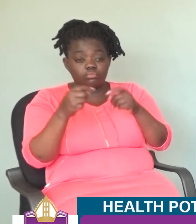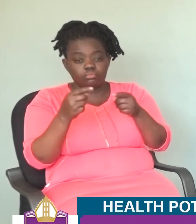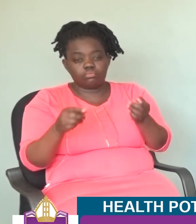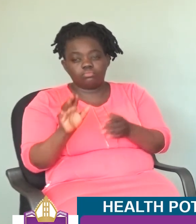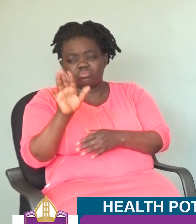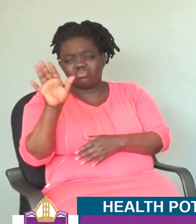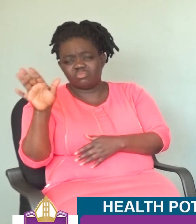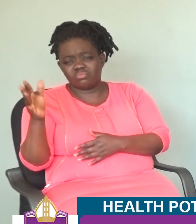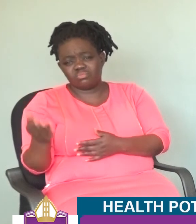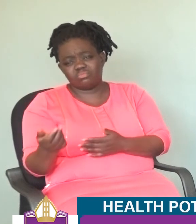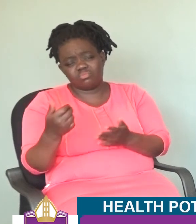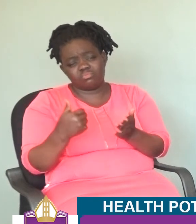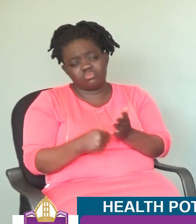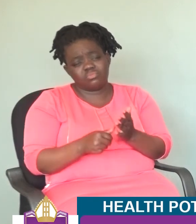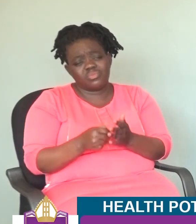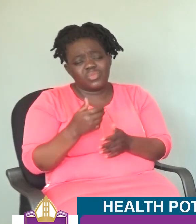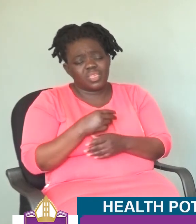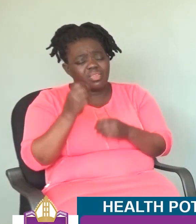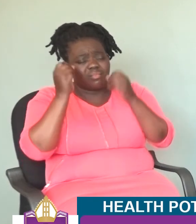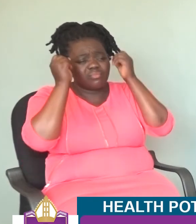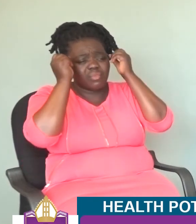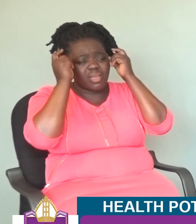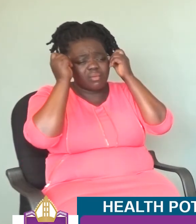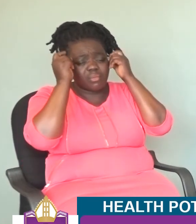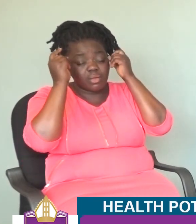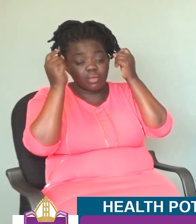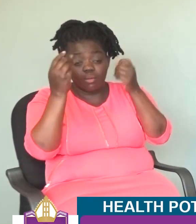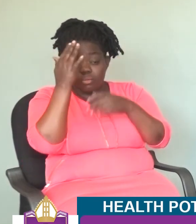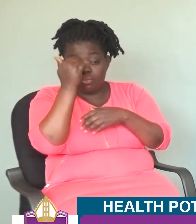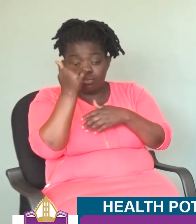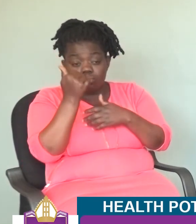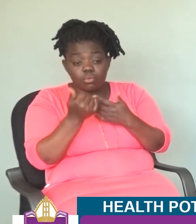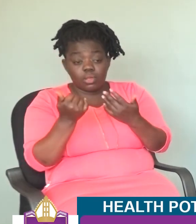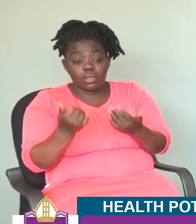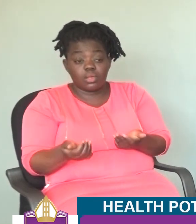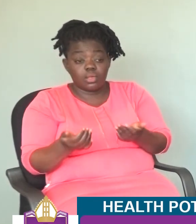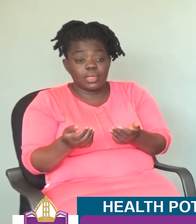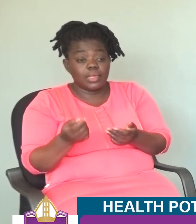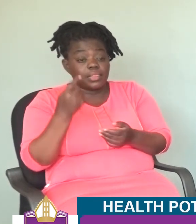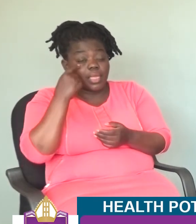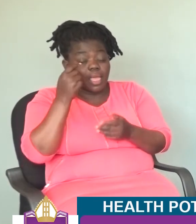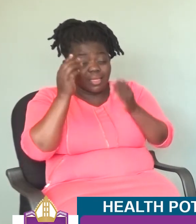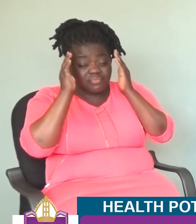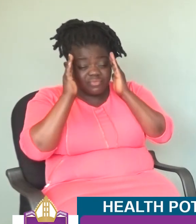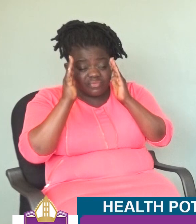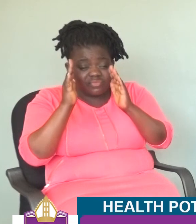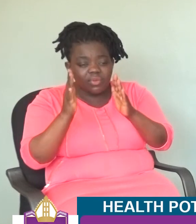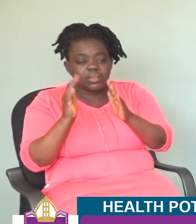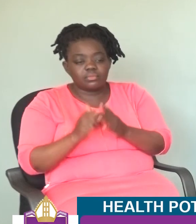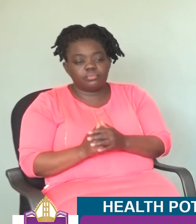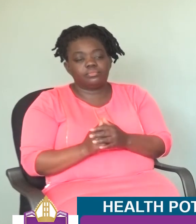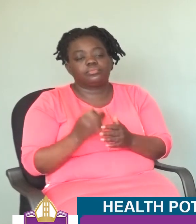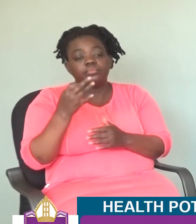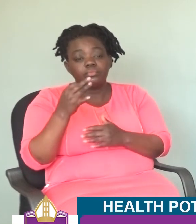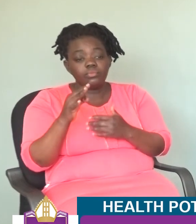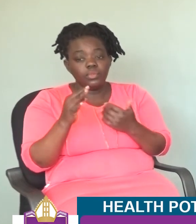with a headache. Say they have a headache. The reason is the eye is constantly focusing. And if that is not correct, it